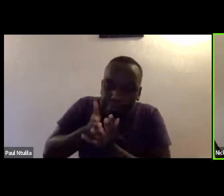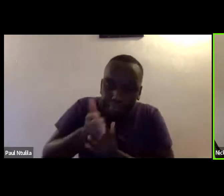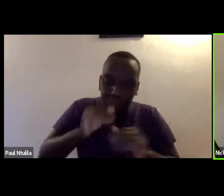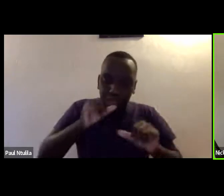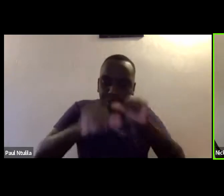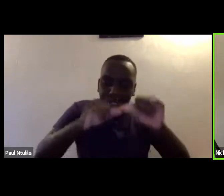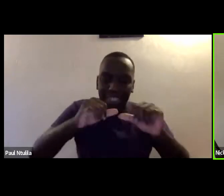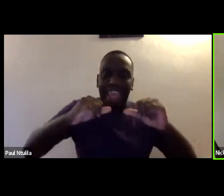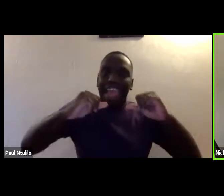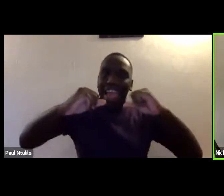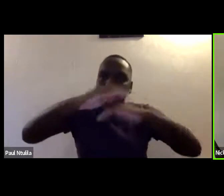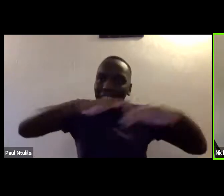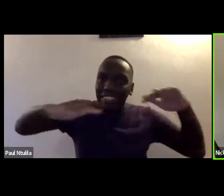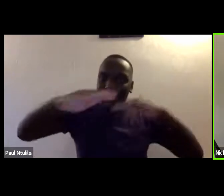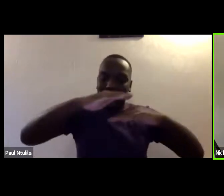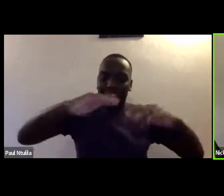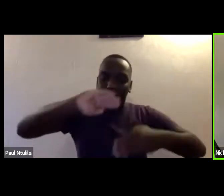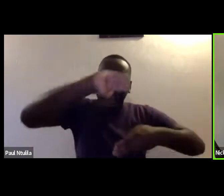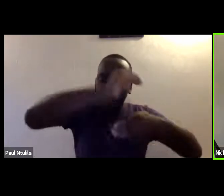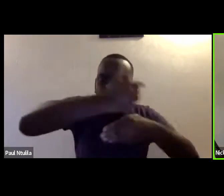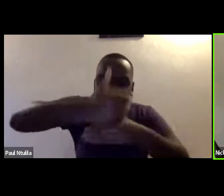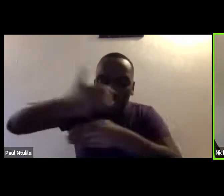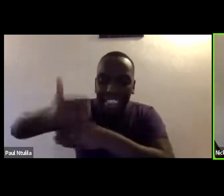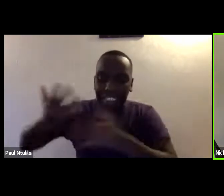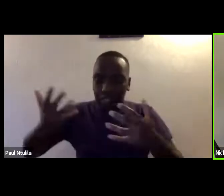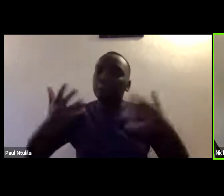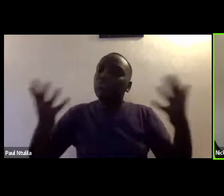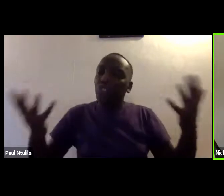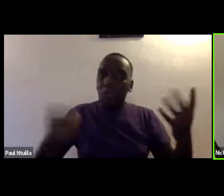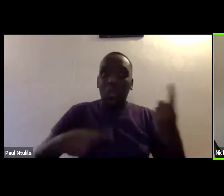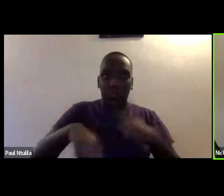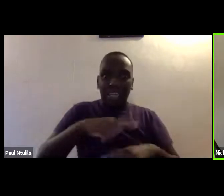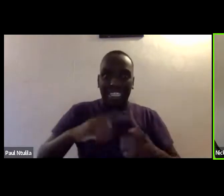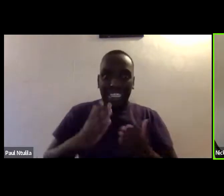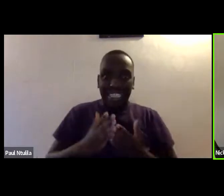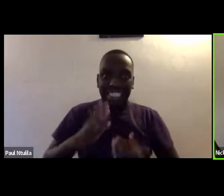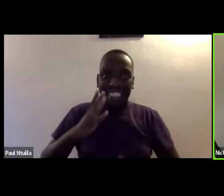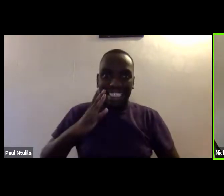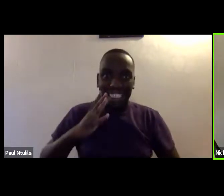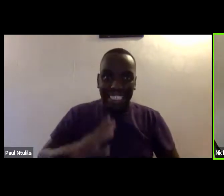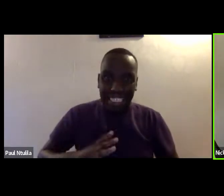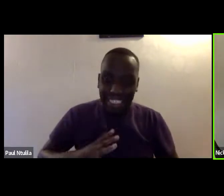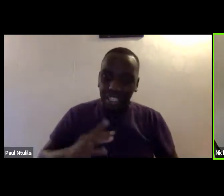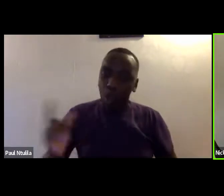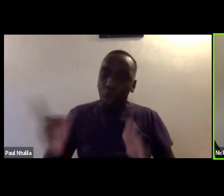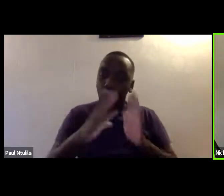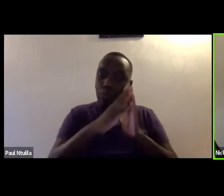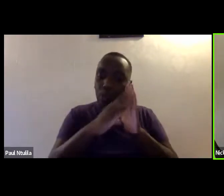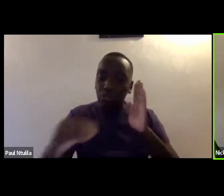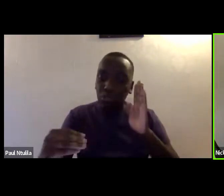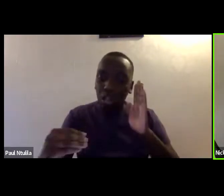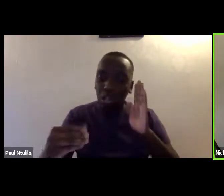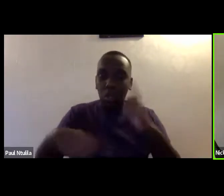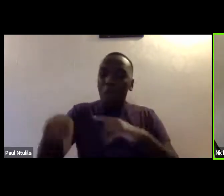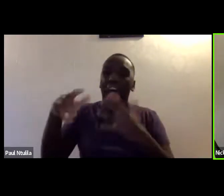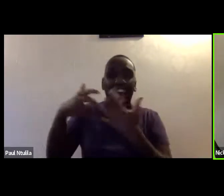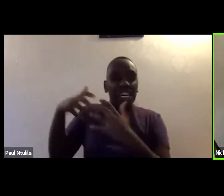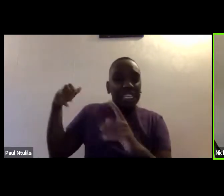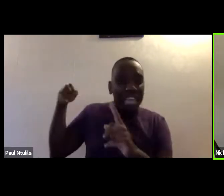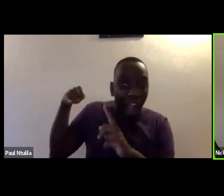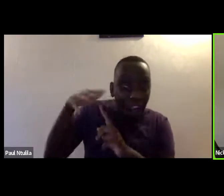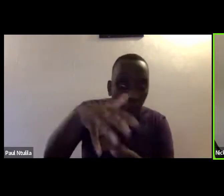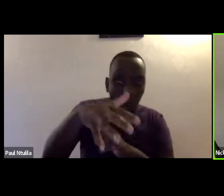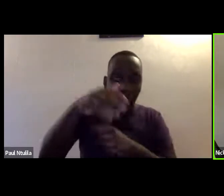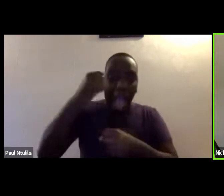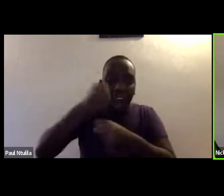helps highlight to those that don't understand what we go through, that we are not limiting ourselves, but